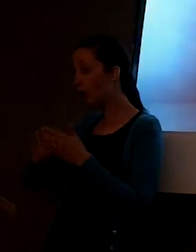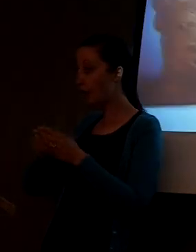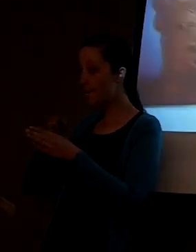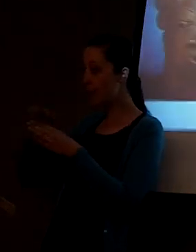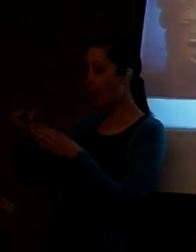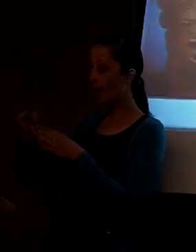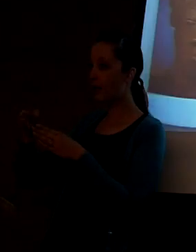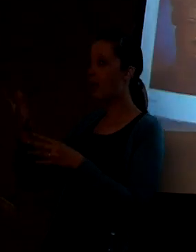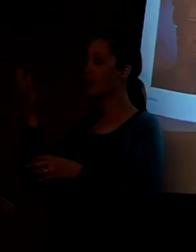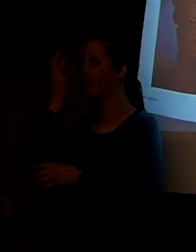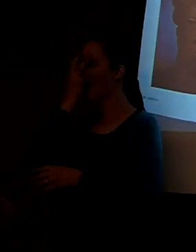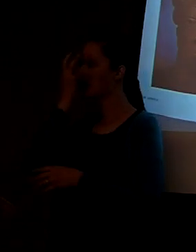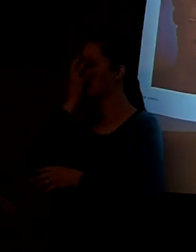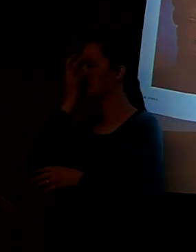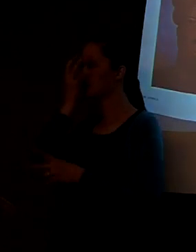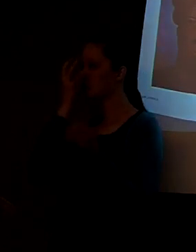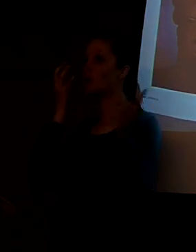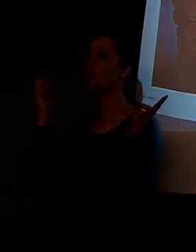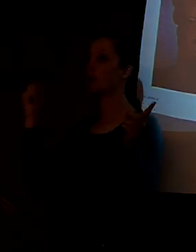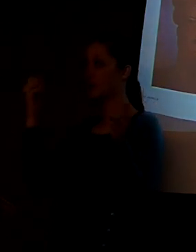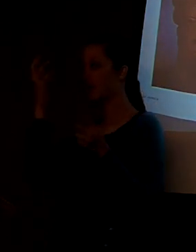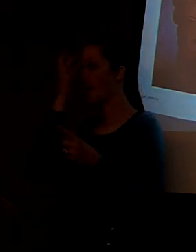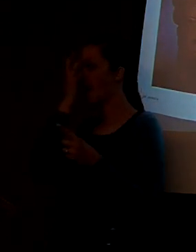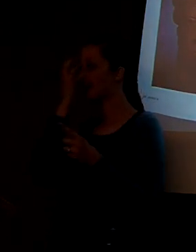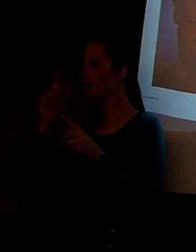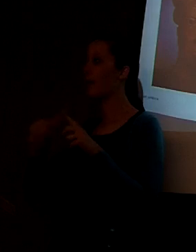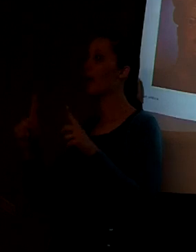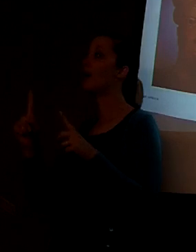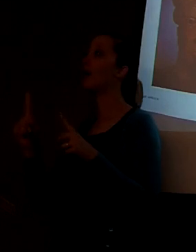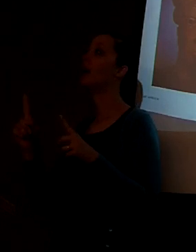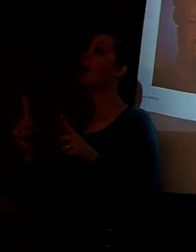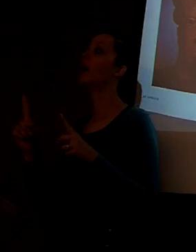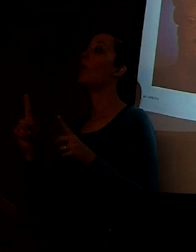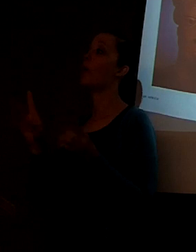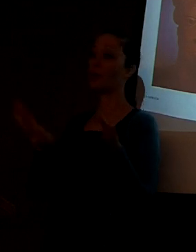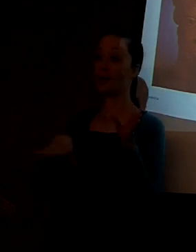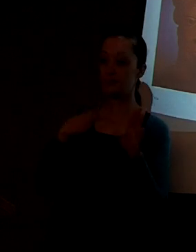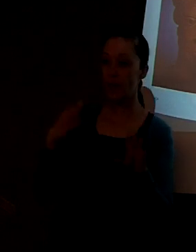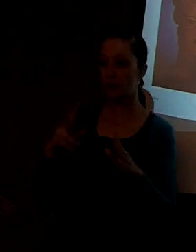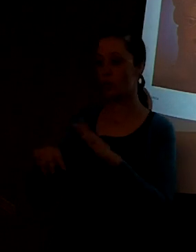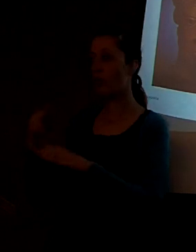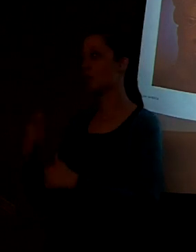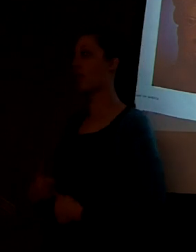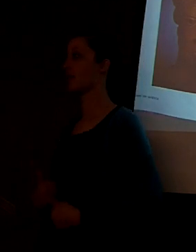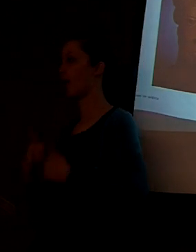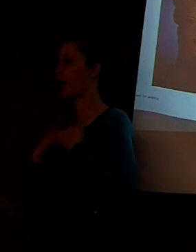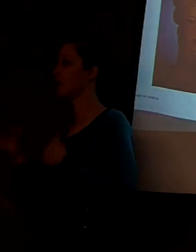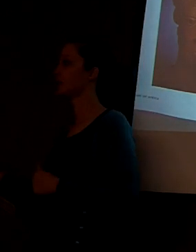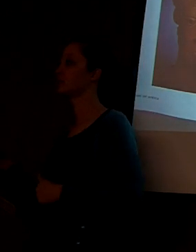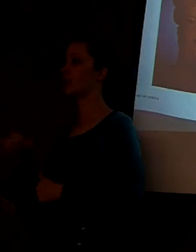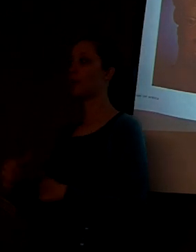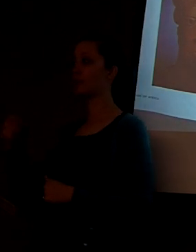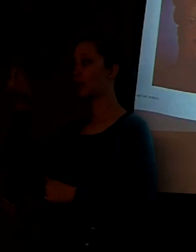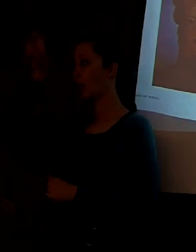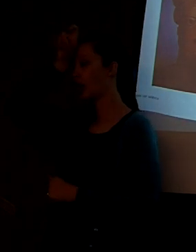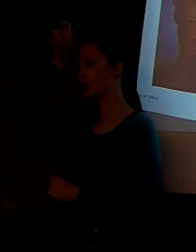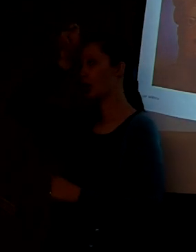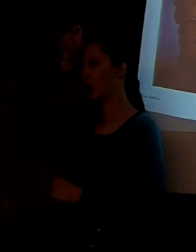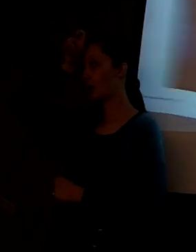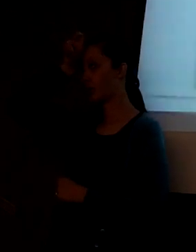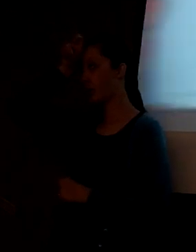The mask is the main objects that they do, but it's life after death, just like it was with Egypt, just like it's going to be